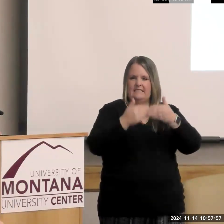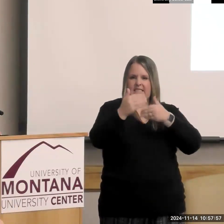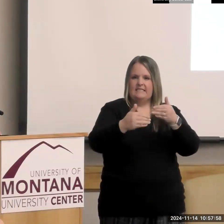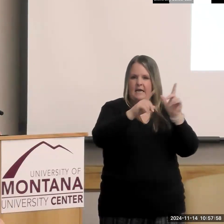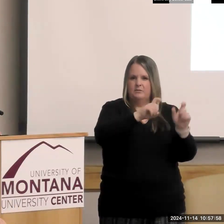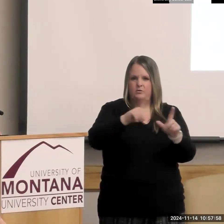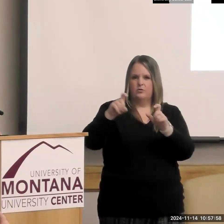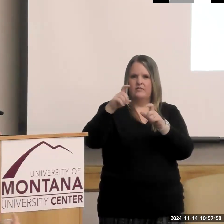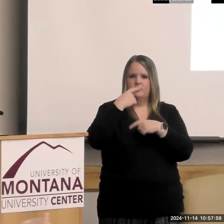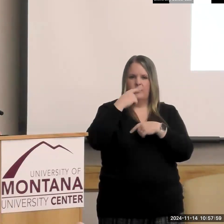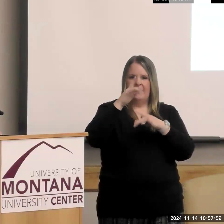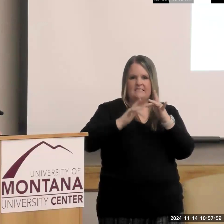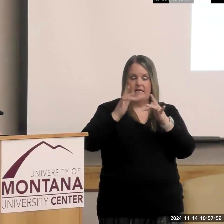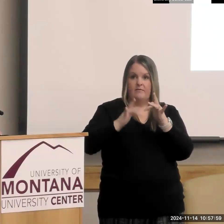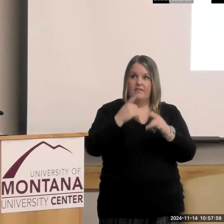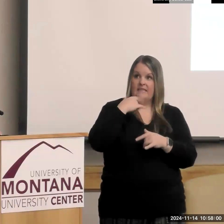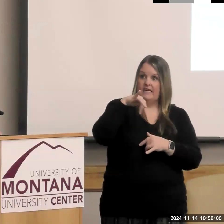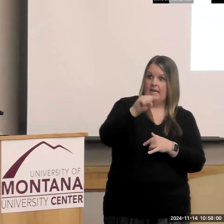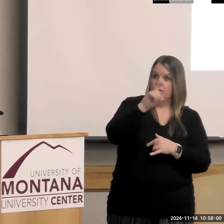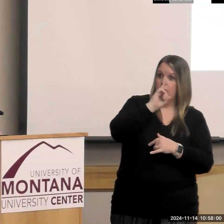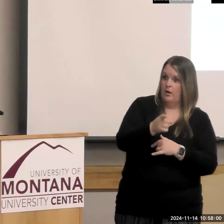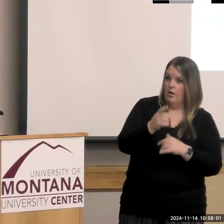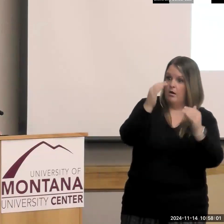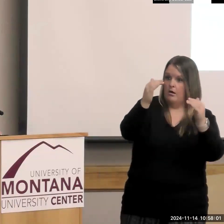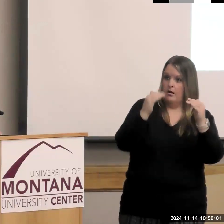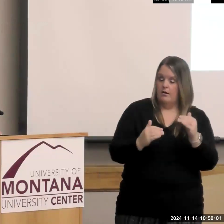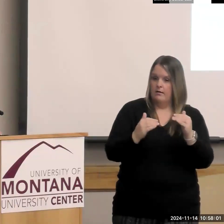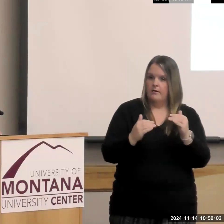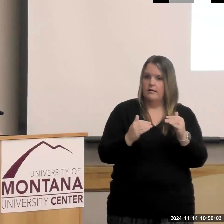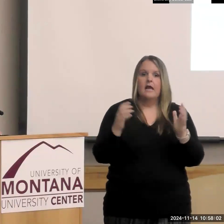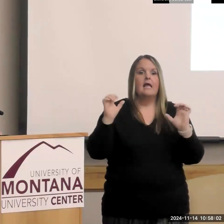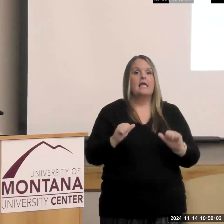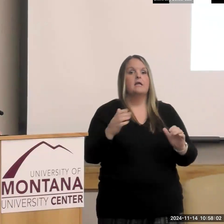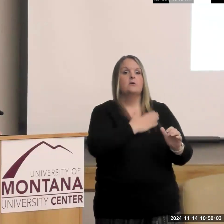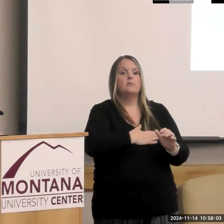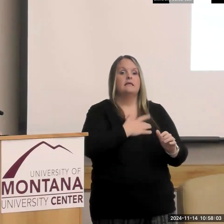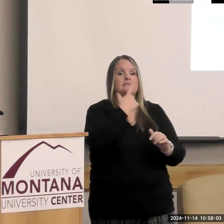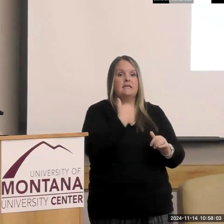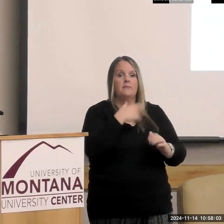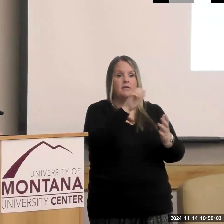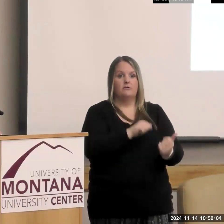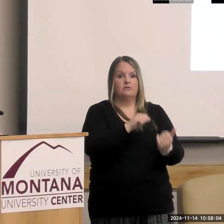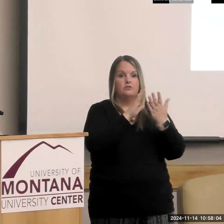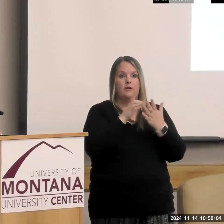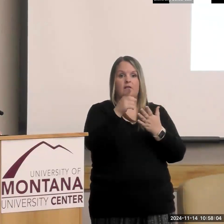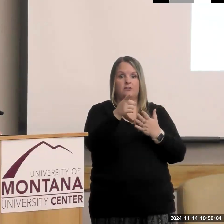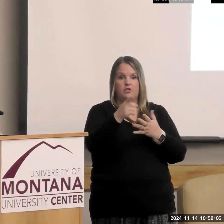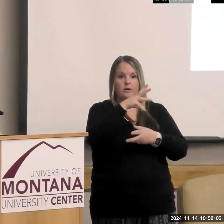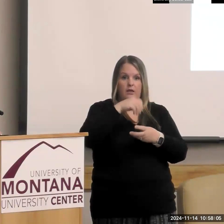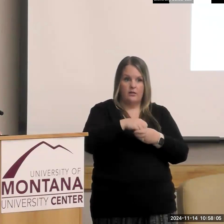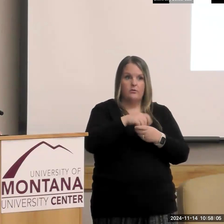yes, we're intentionally inclusive, the next question was, could you please share the strategies that you employ to be intentionally